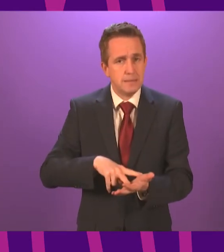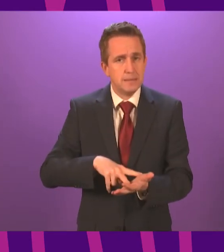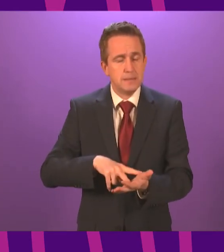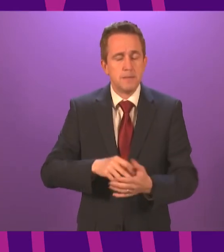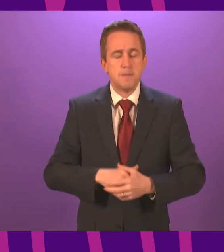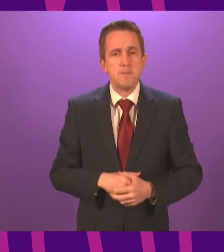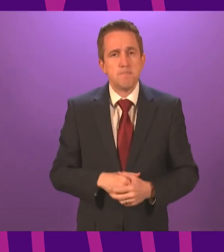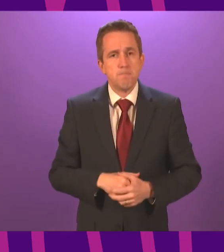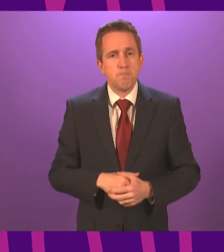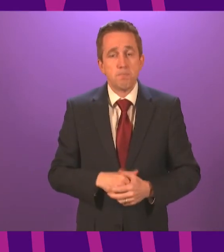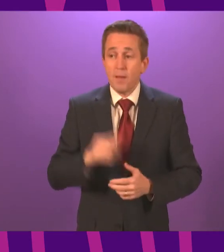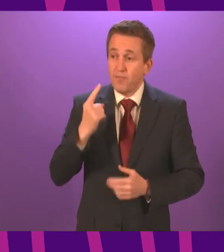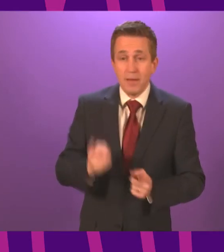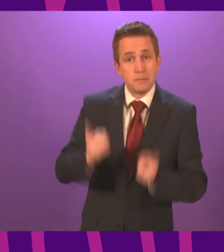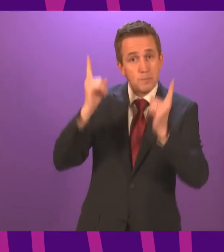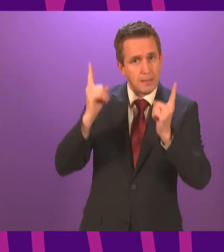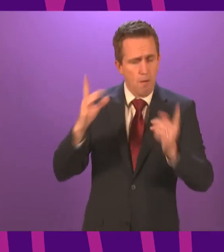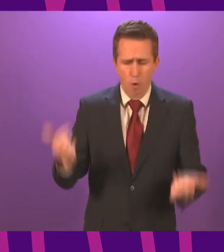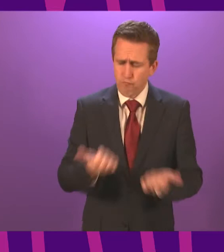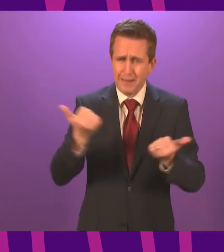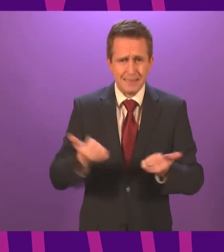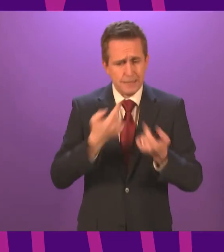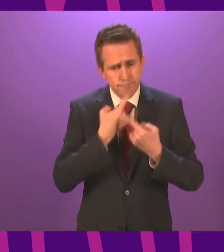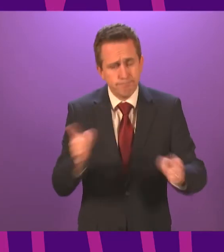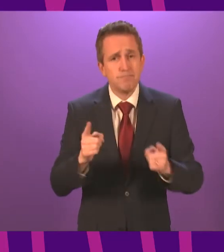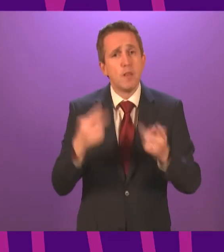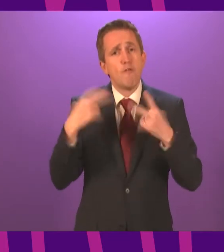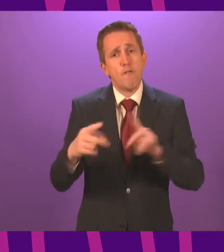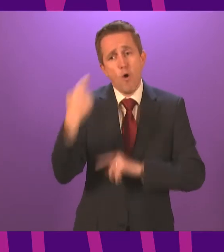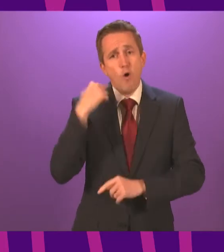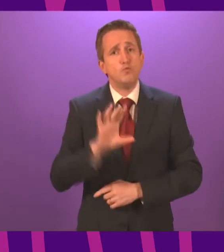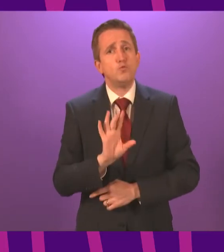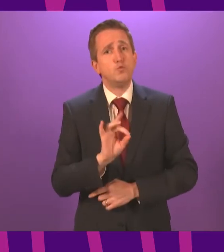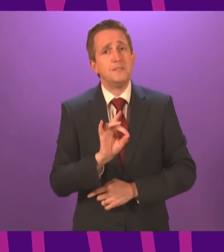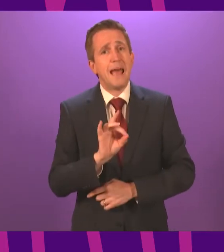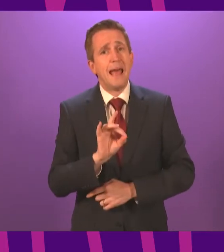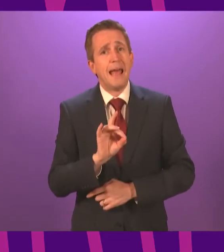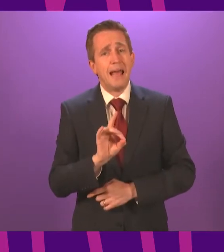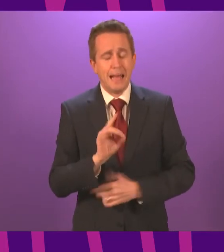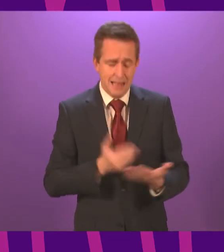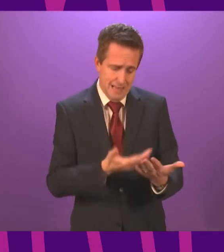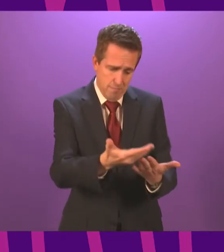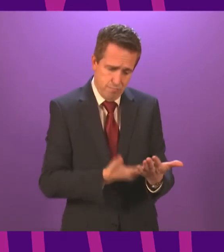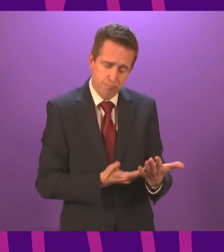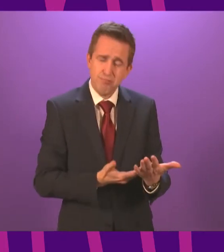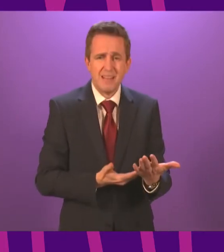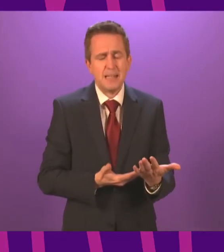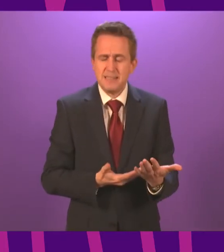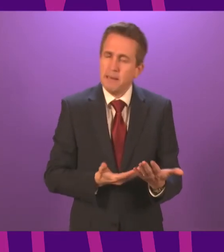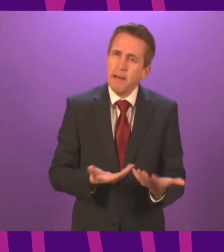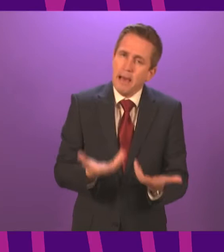can cause. The First Minister set out the details of that review on Tuesday, and these measures are difficult, but they are